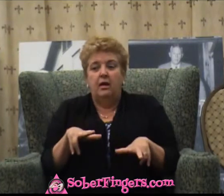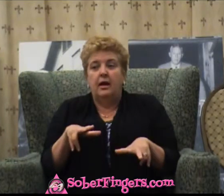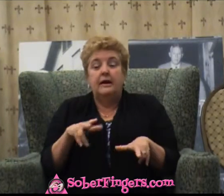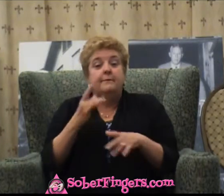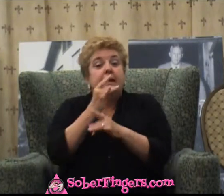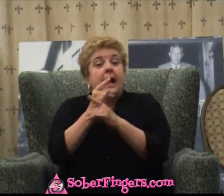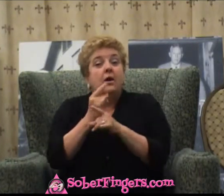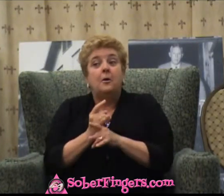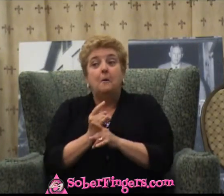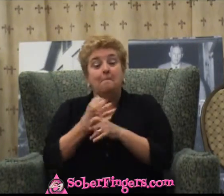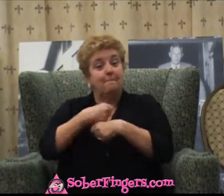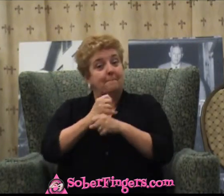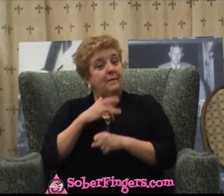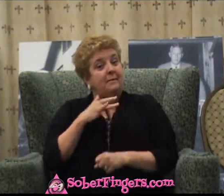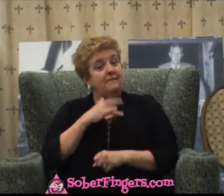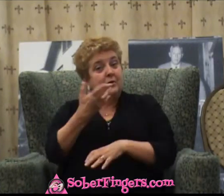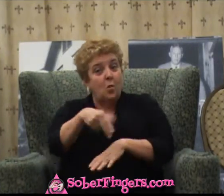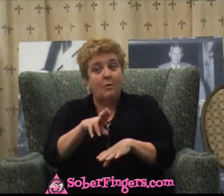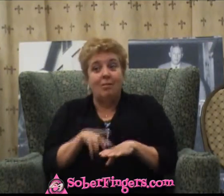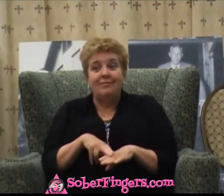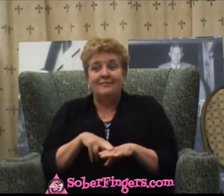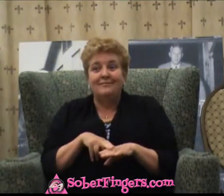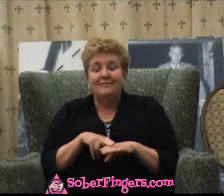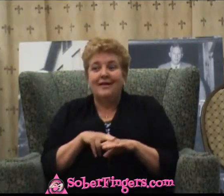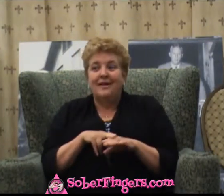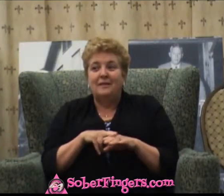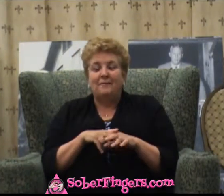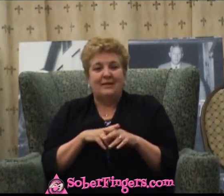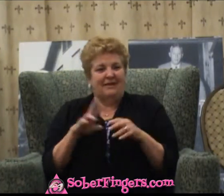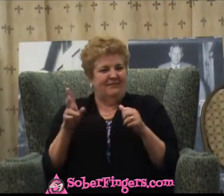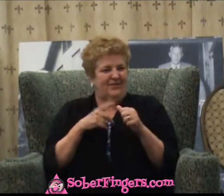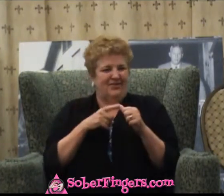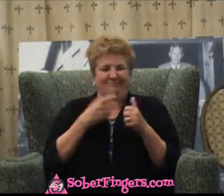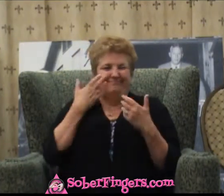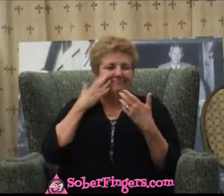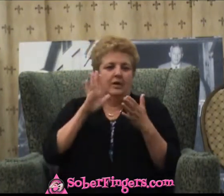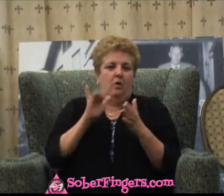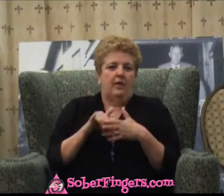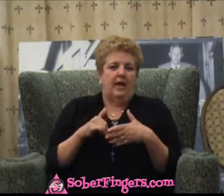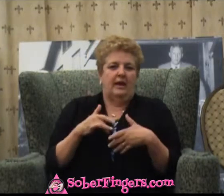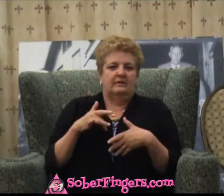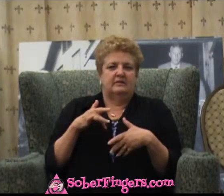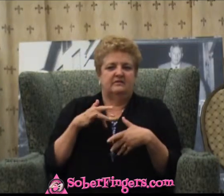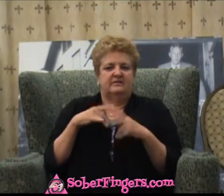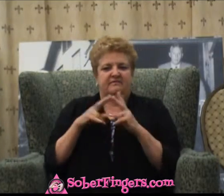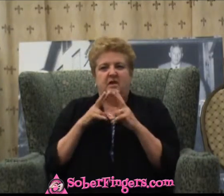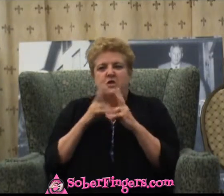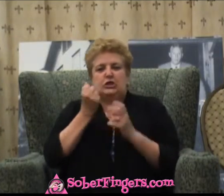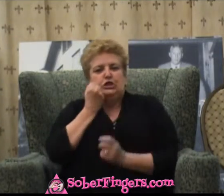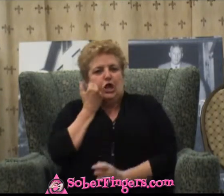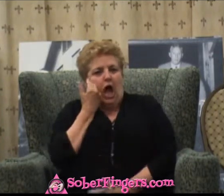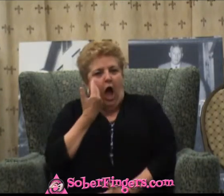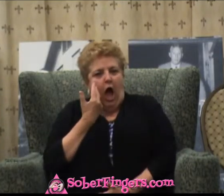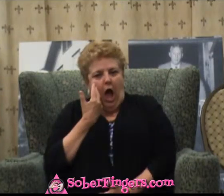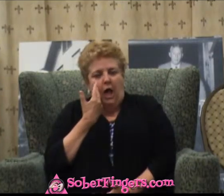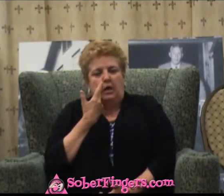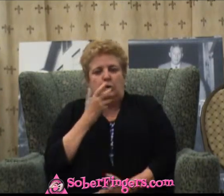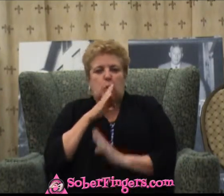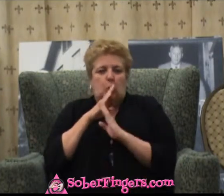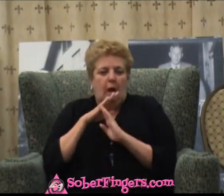normal. But I didn't know that at first. I just remained in this shy little shell of a life that I had. And I had friends, and I went